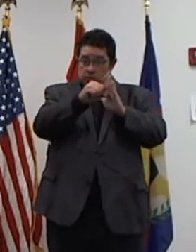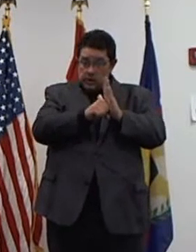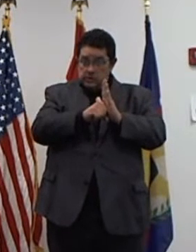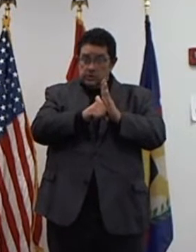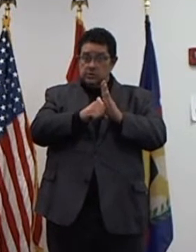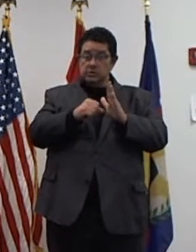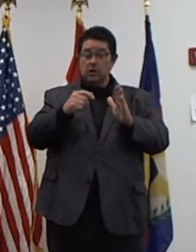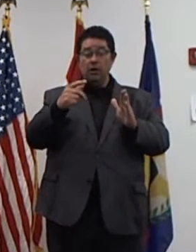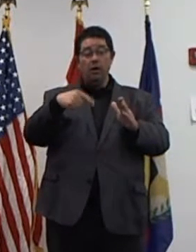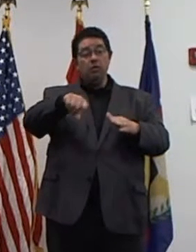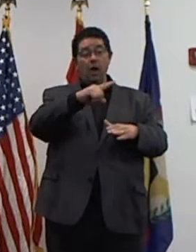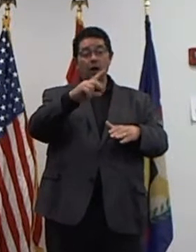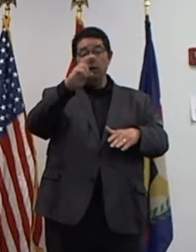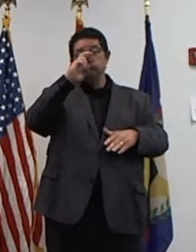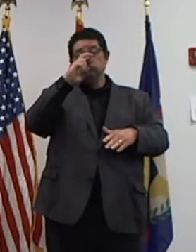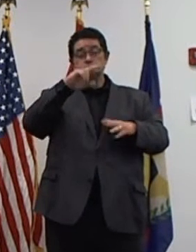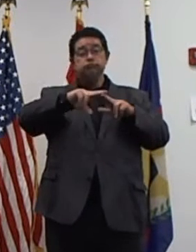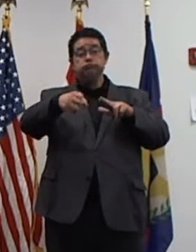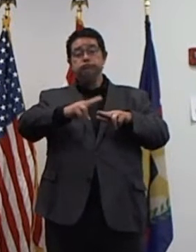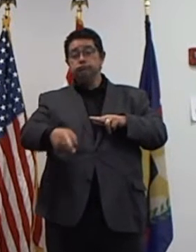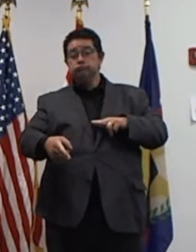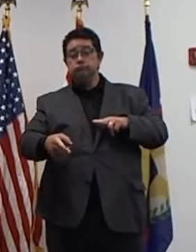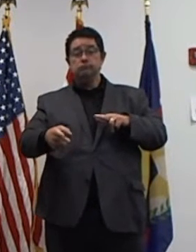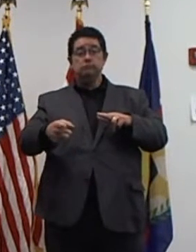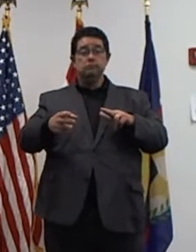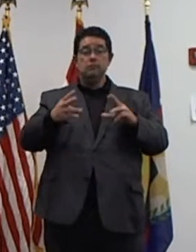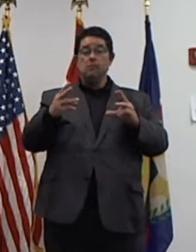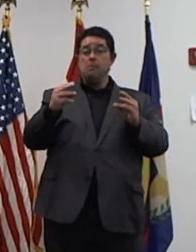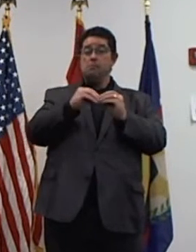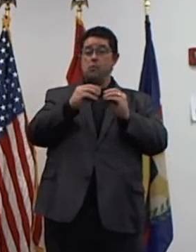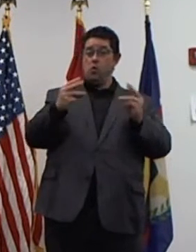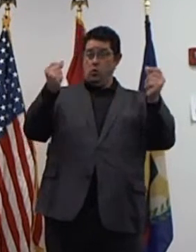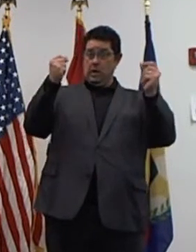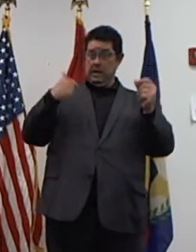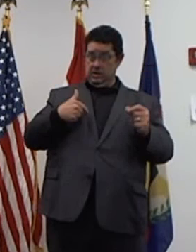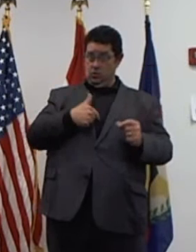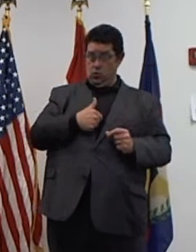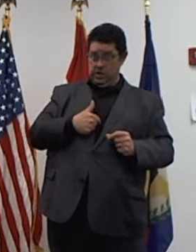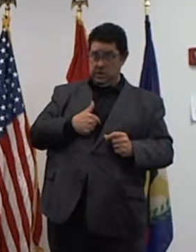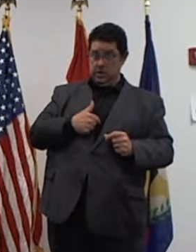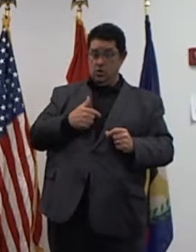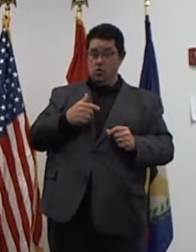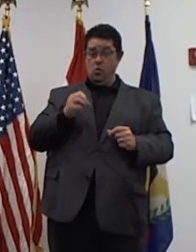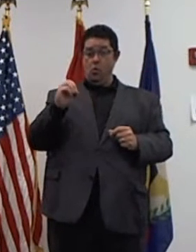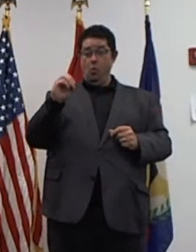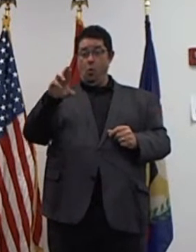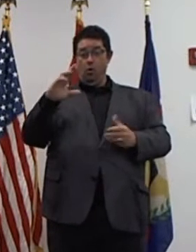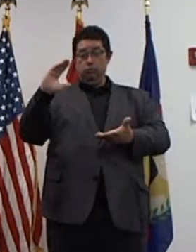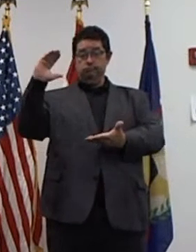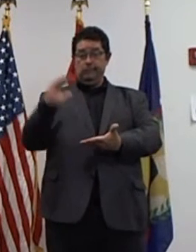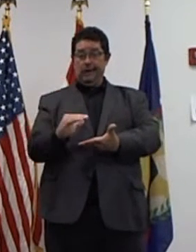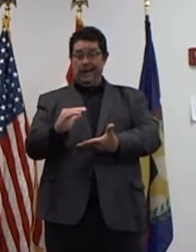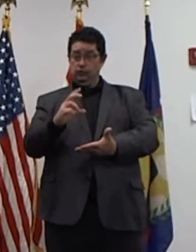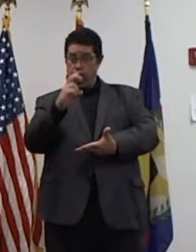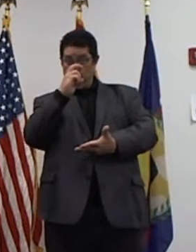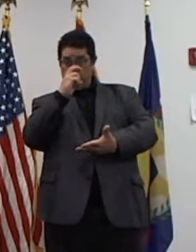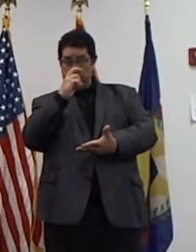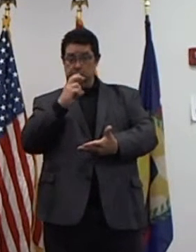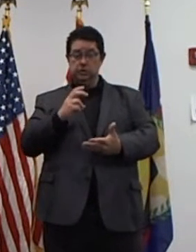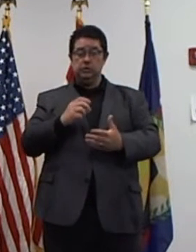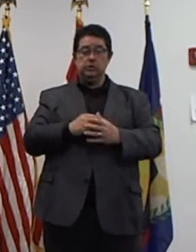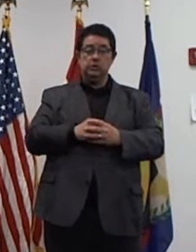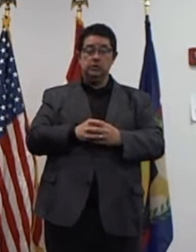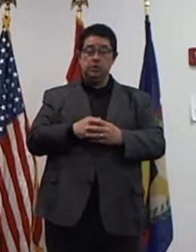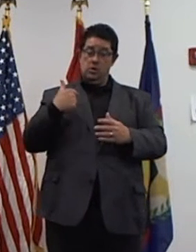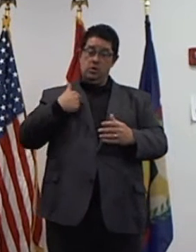they loosened restrictions more quickly than we did, or had less restrictions to start with. We believe our restrictions